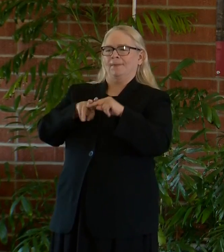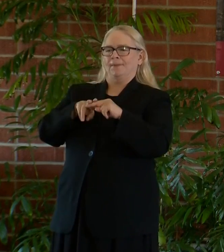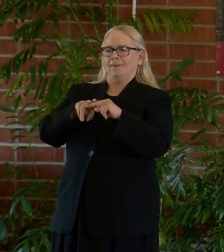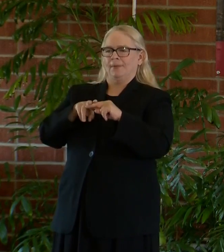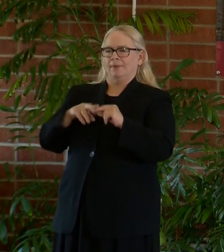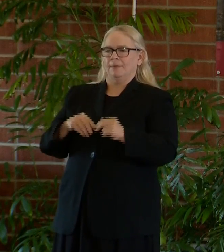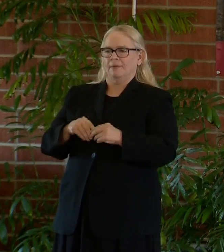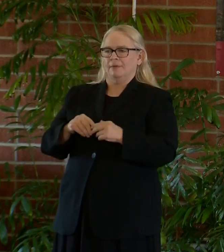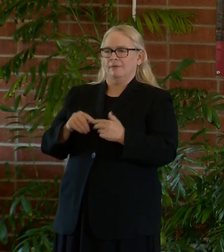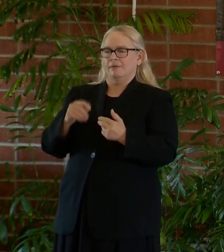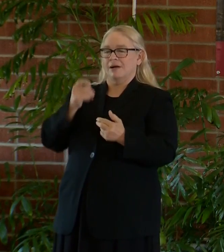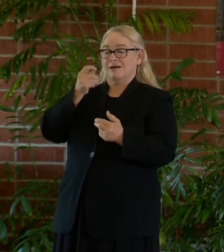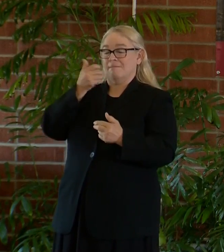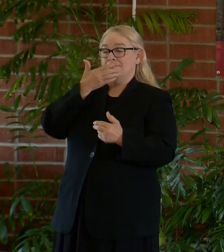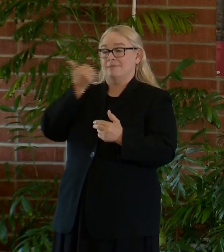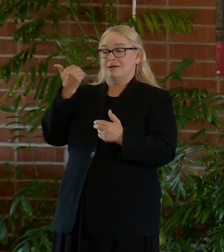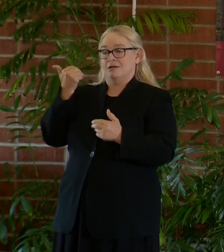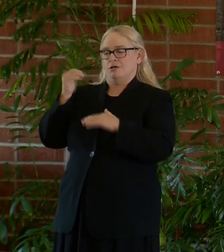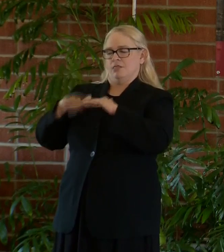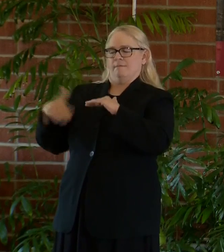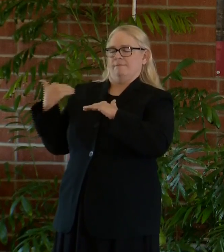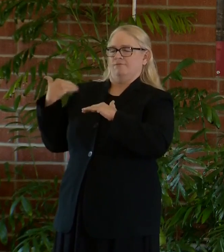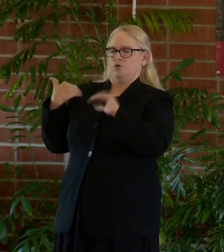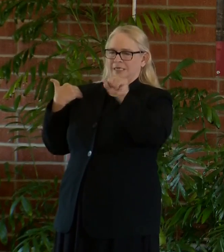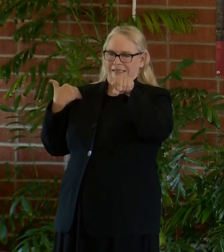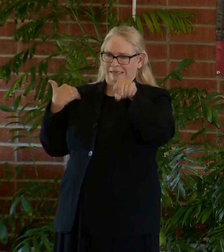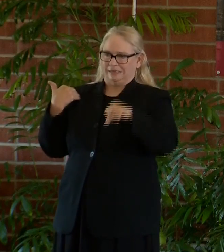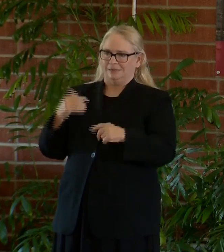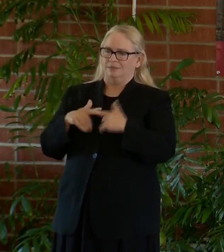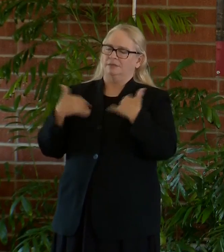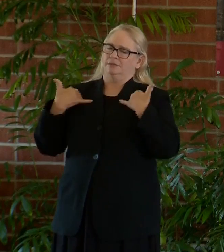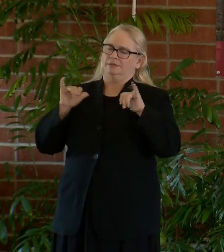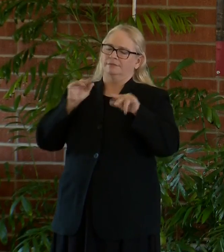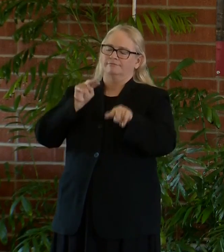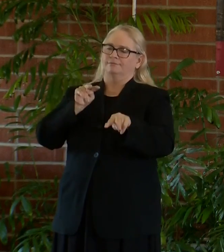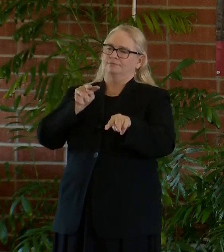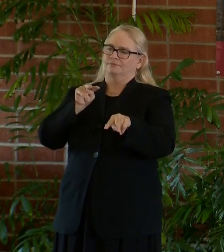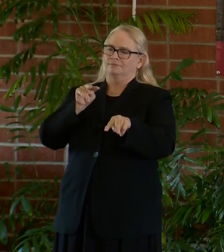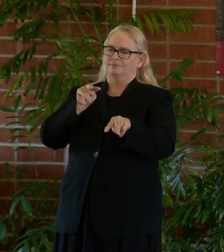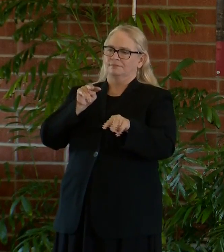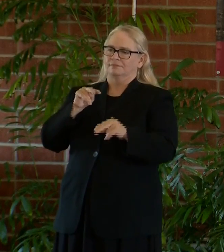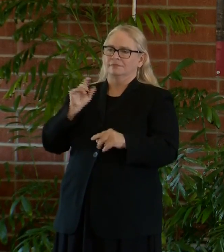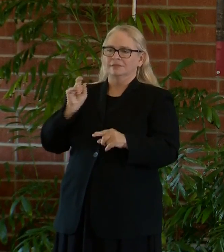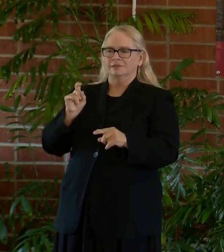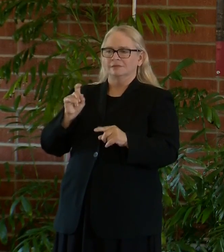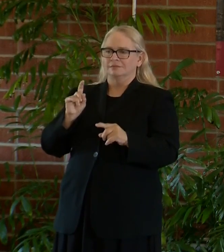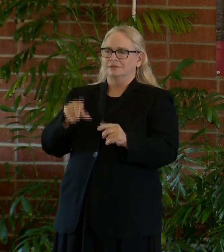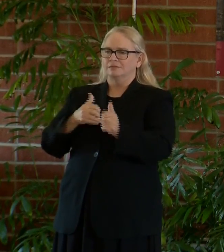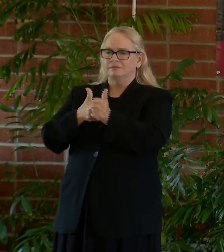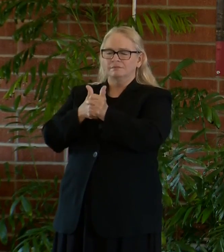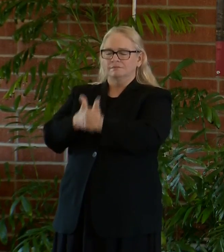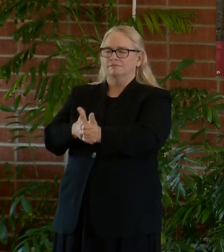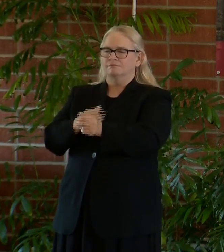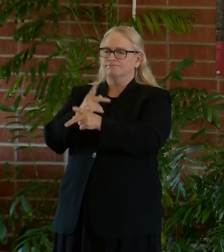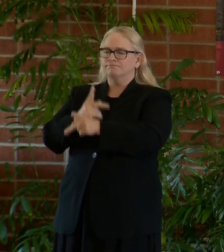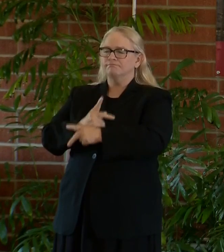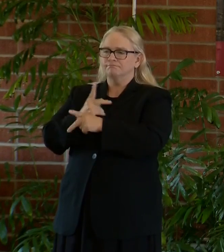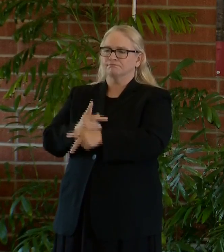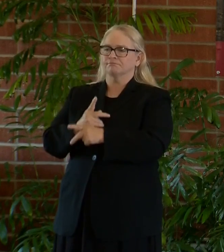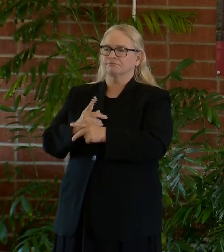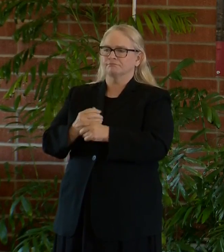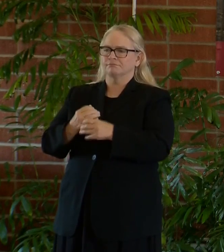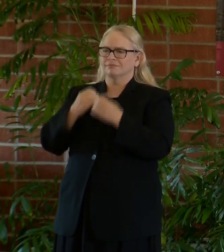more progress needs to be made. And again, our efforts, our focus are really to target those efforts in areas